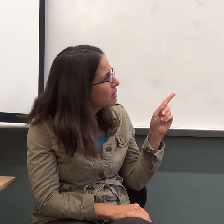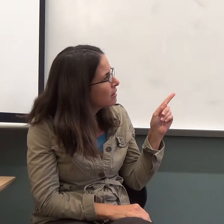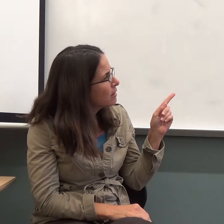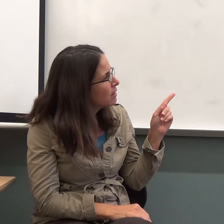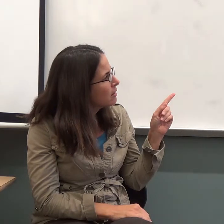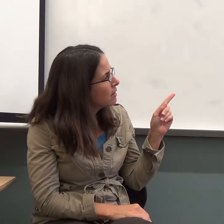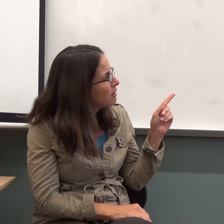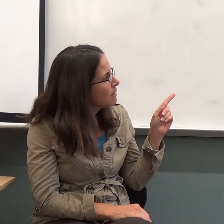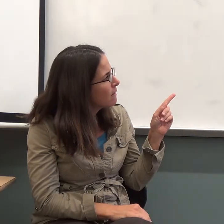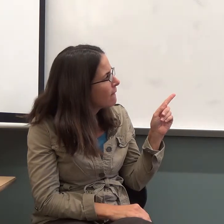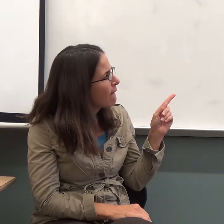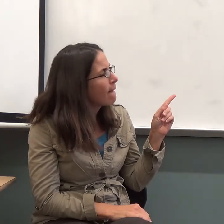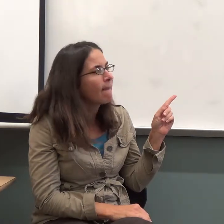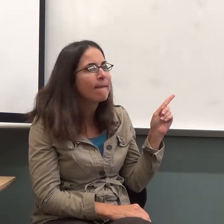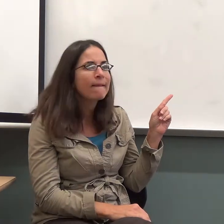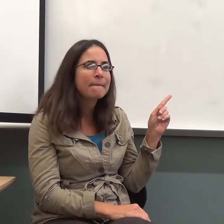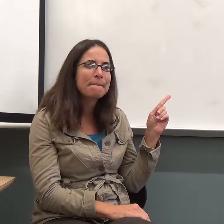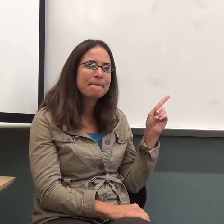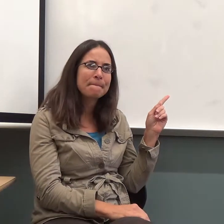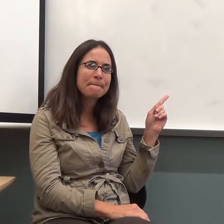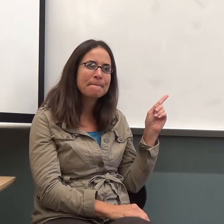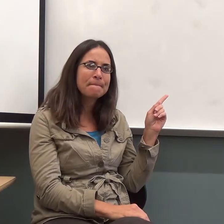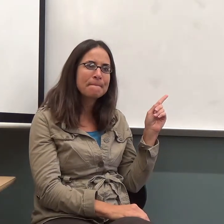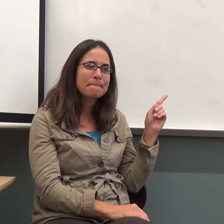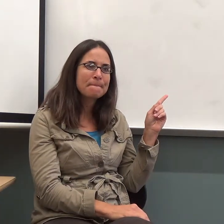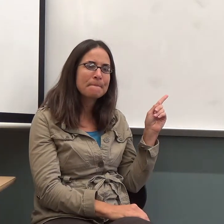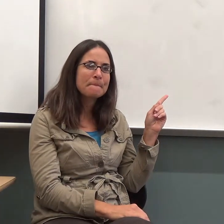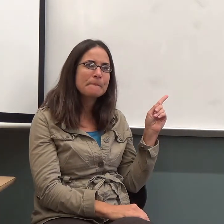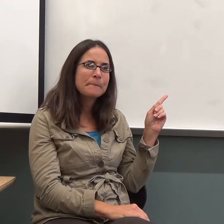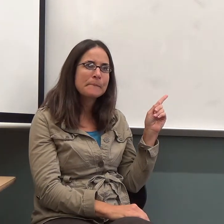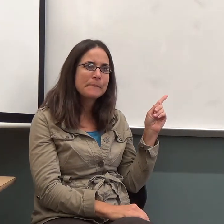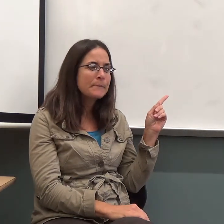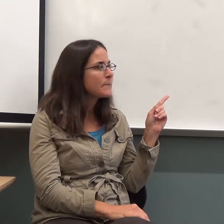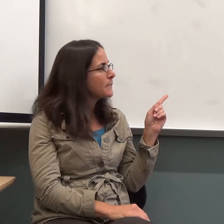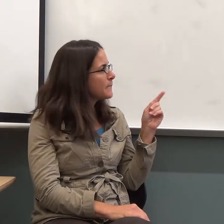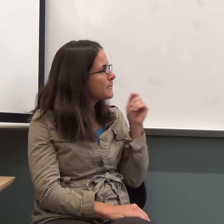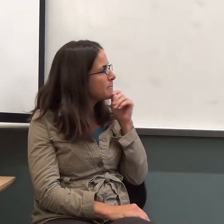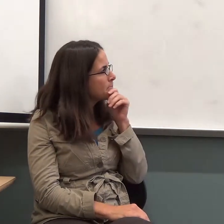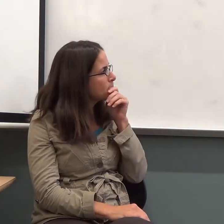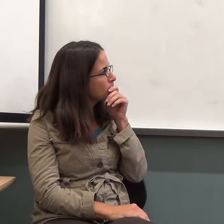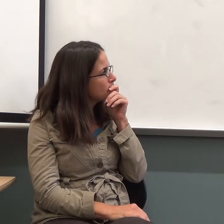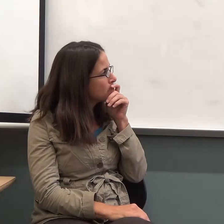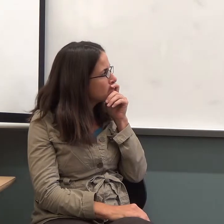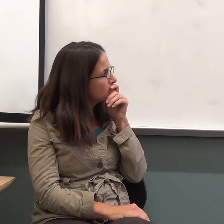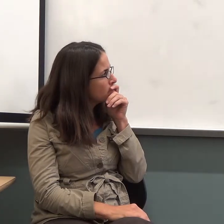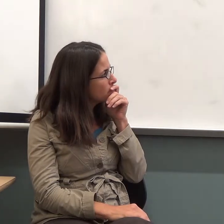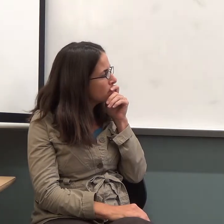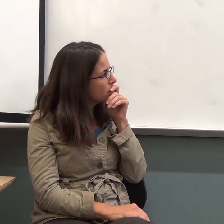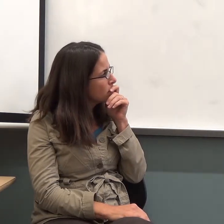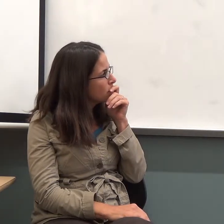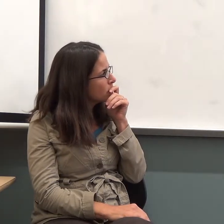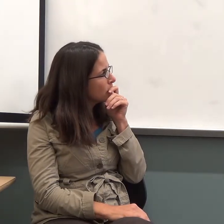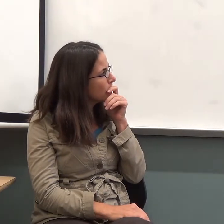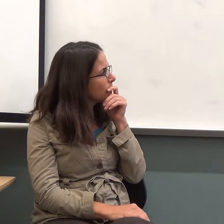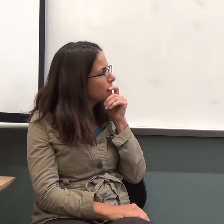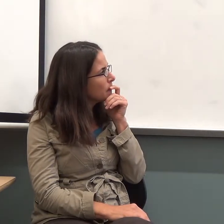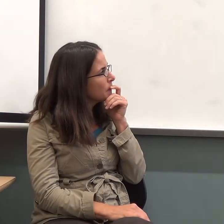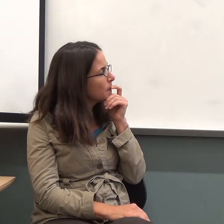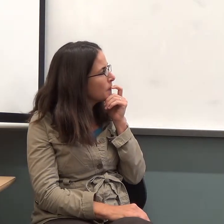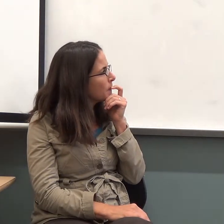the sentence here is a question. And even the question is a little bit, it needs a little improvement because